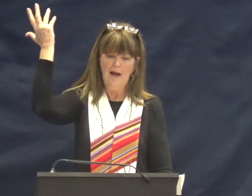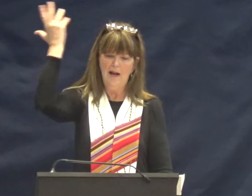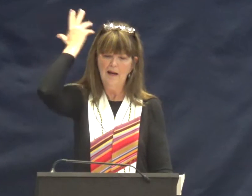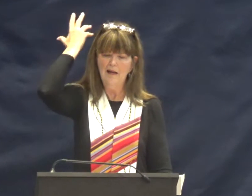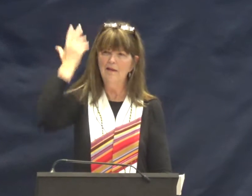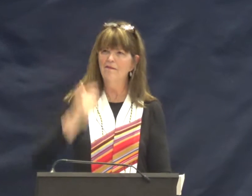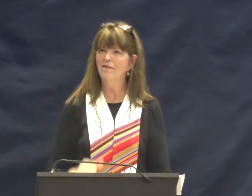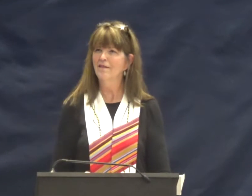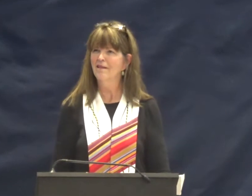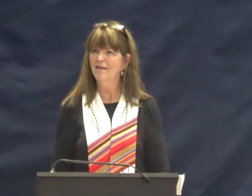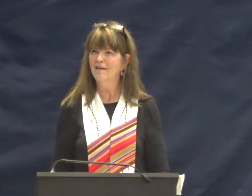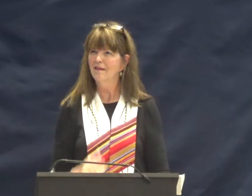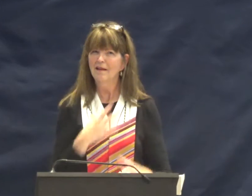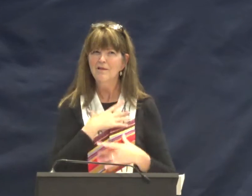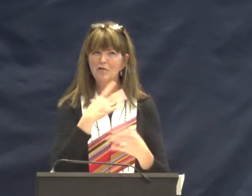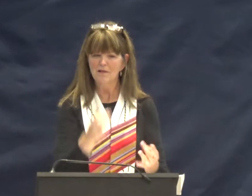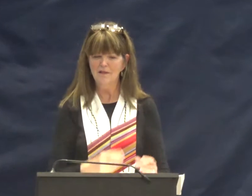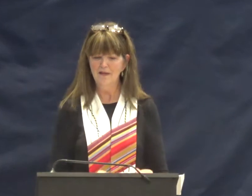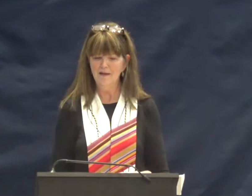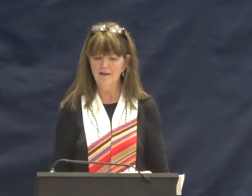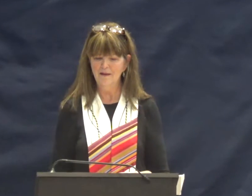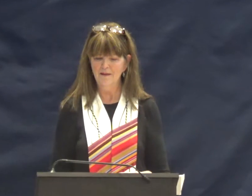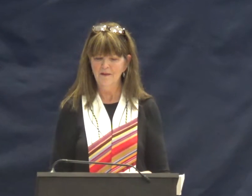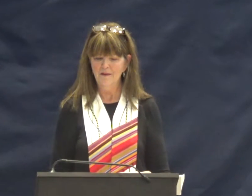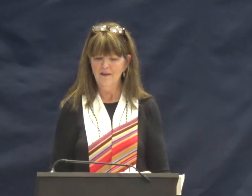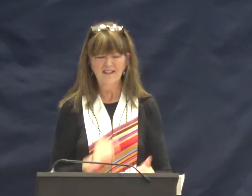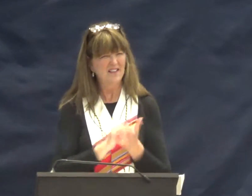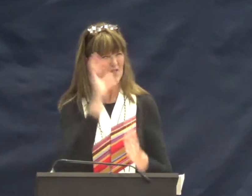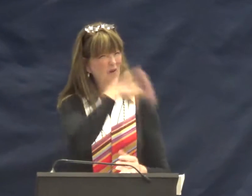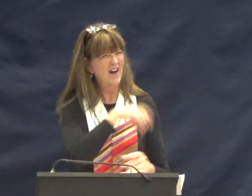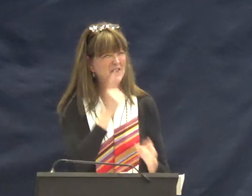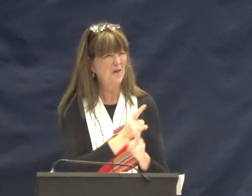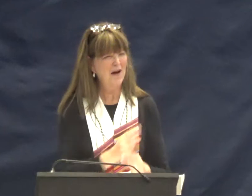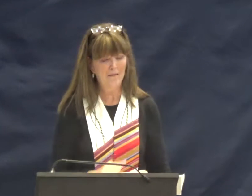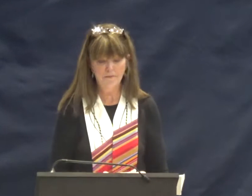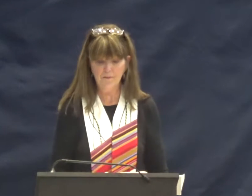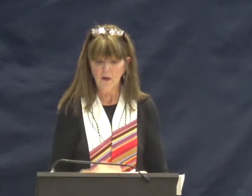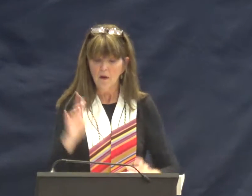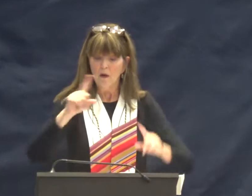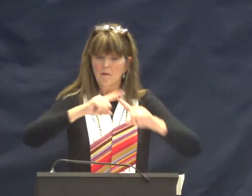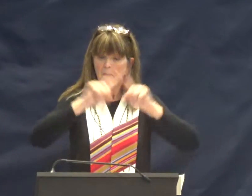the positives, which I thought was very interesting. Kind of odd, right?